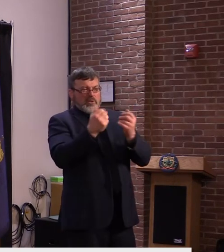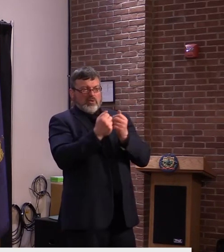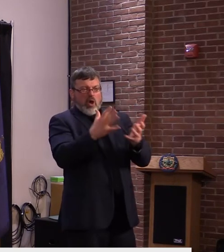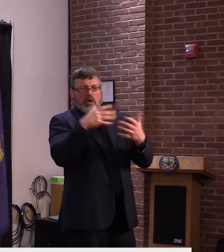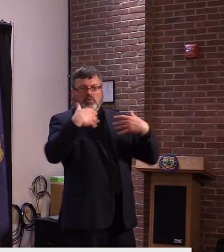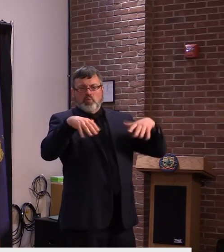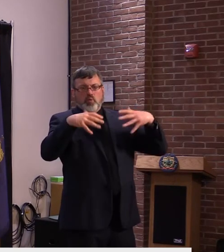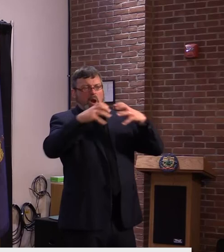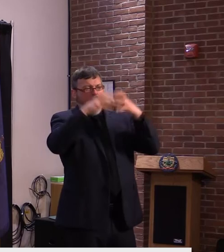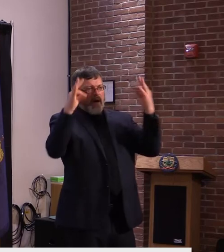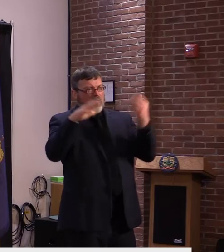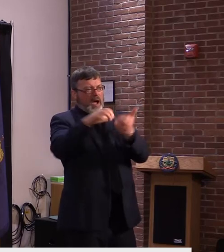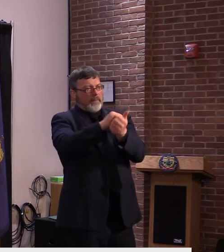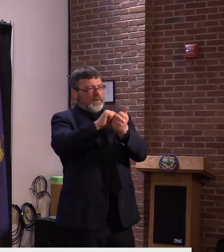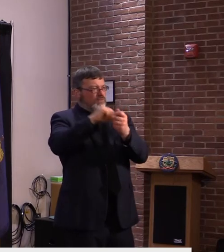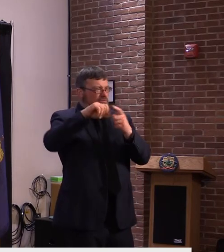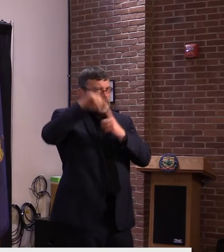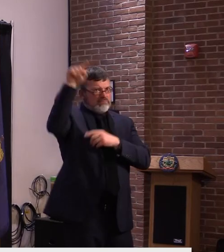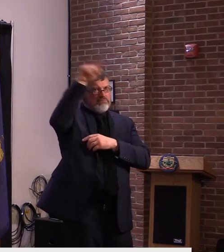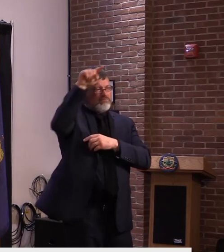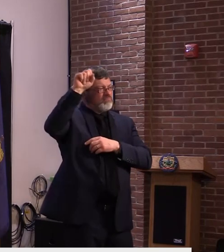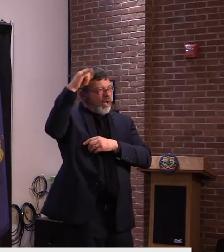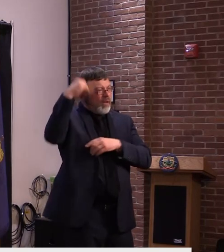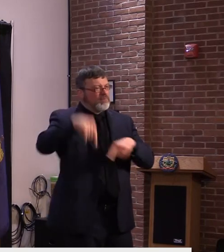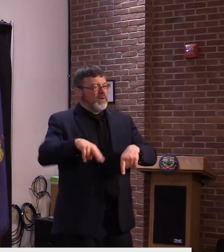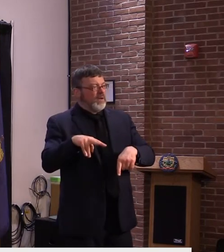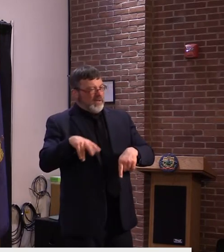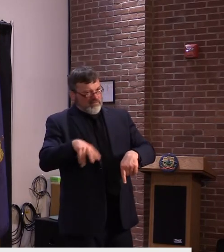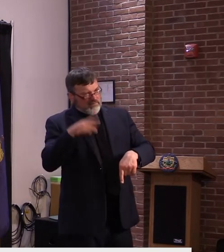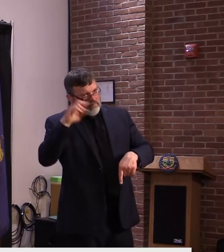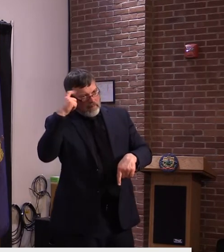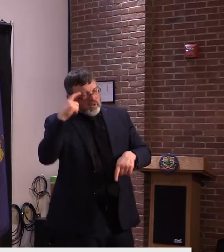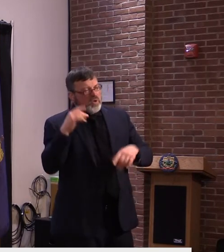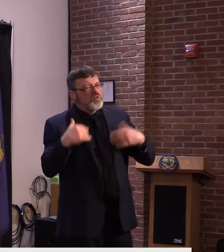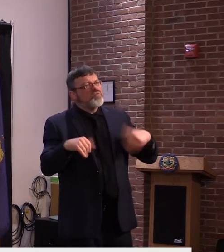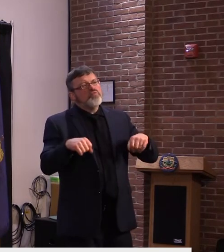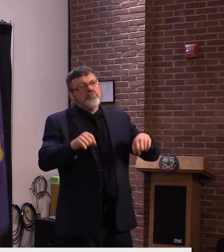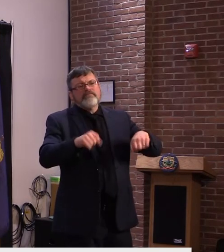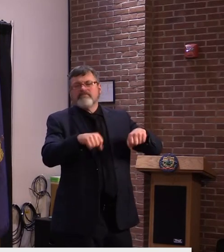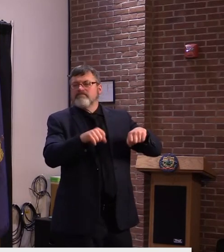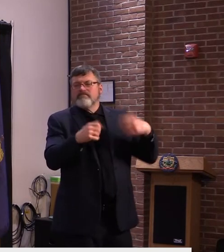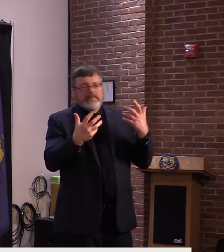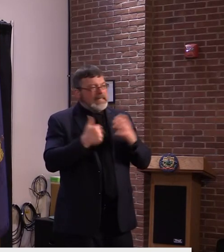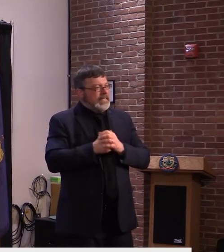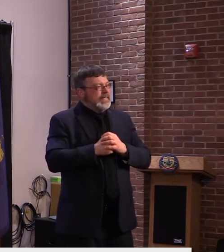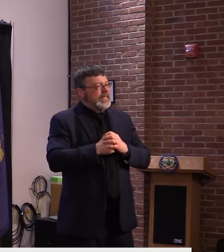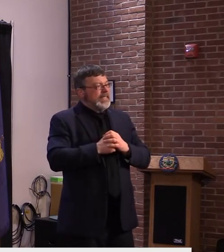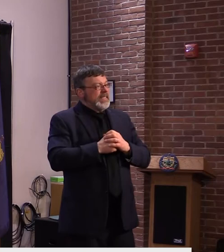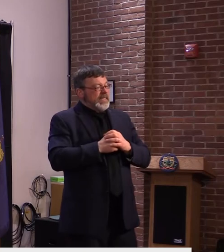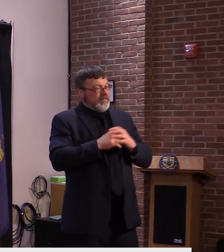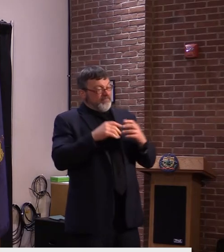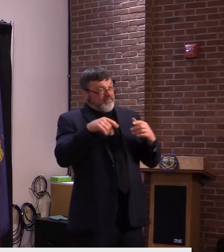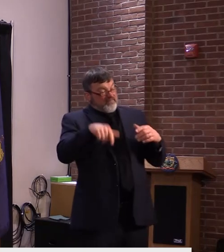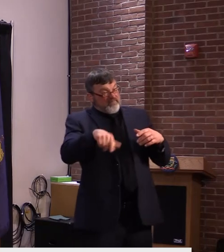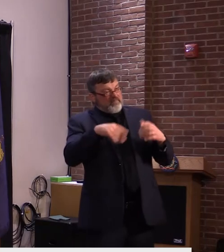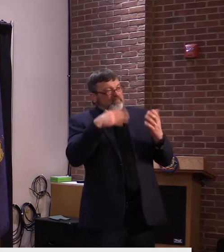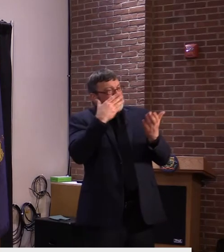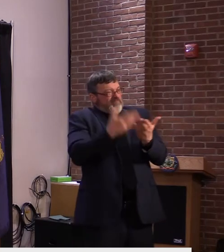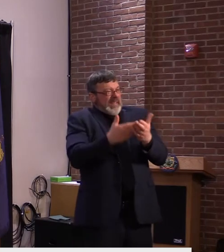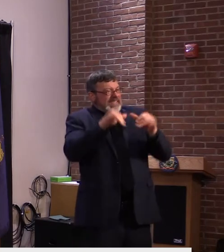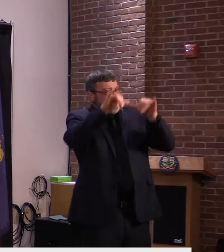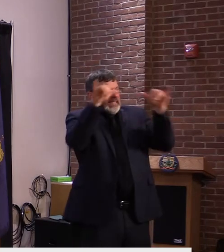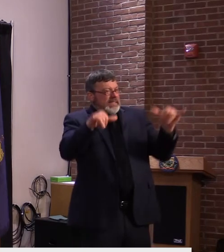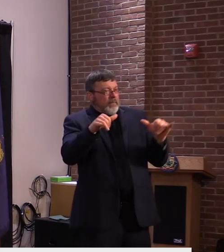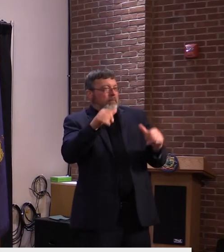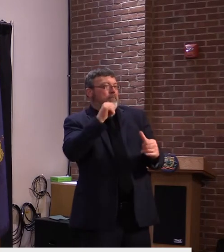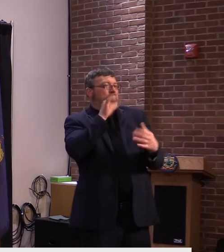filled. And so we'll be working on that. I haven't had an opportunity since